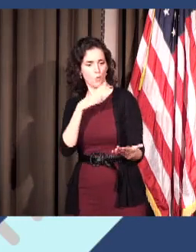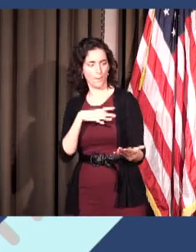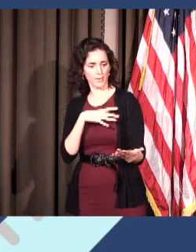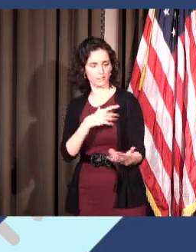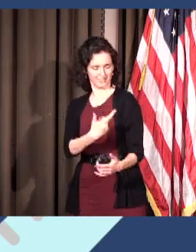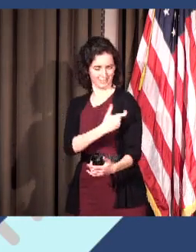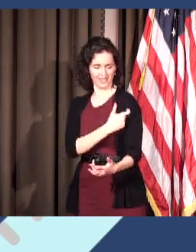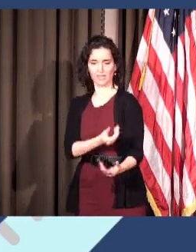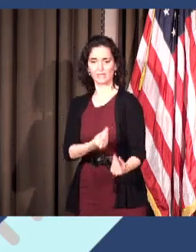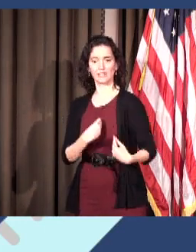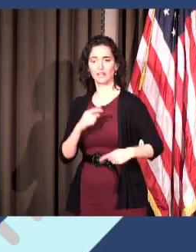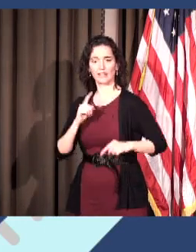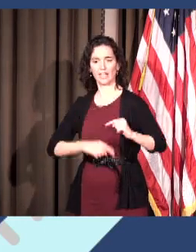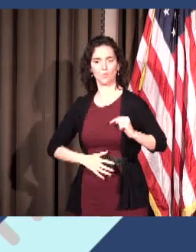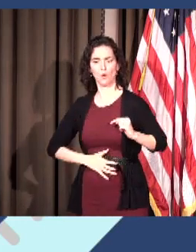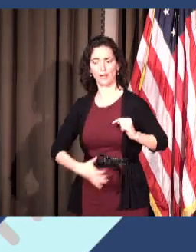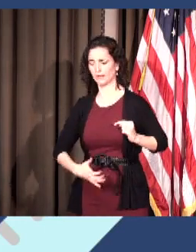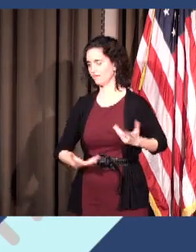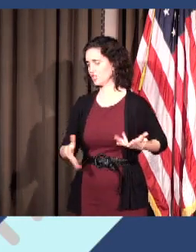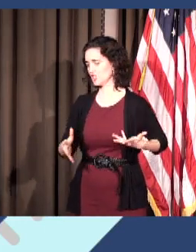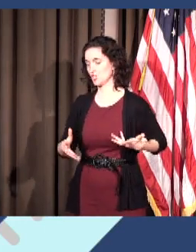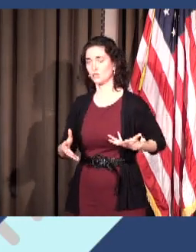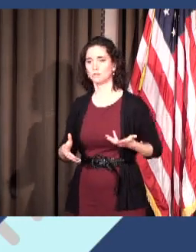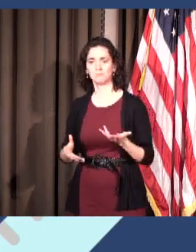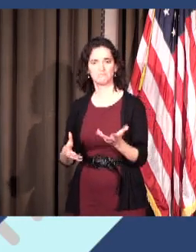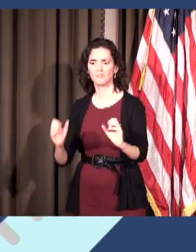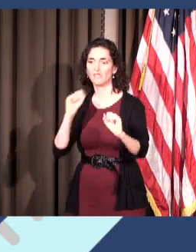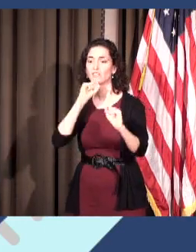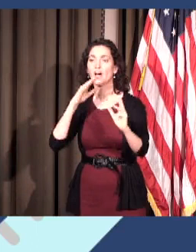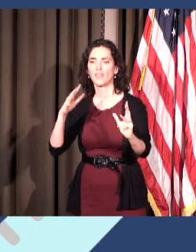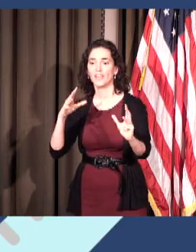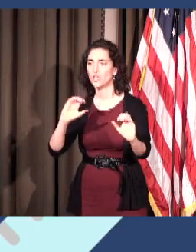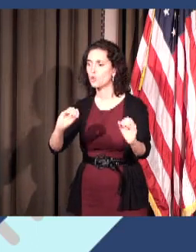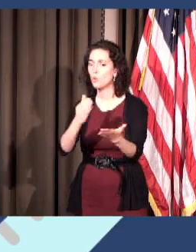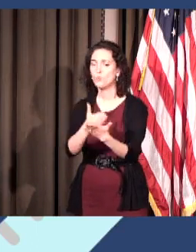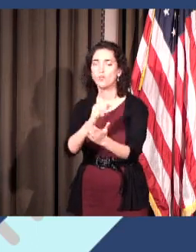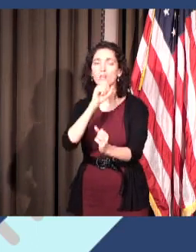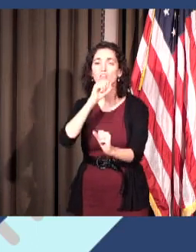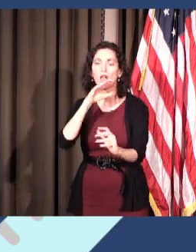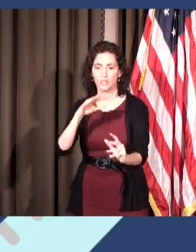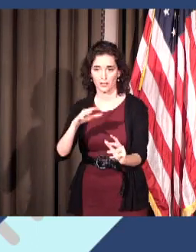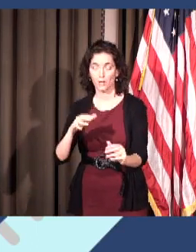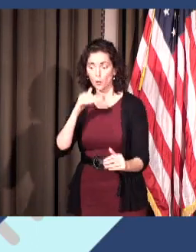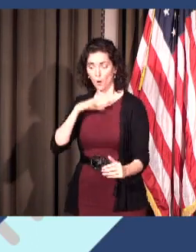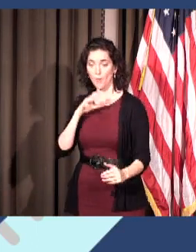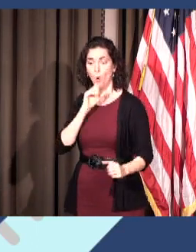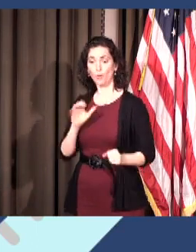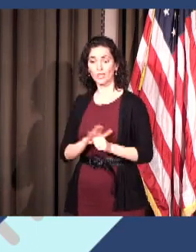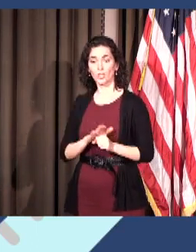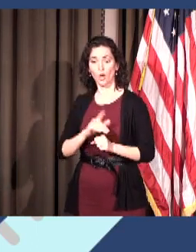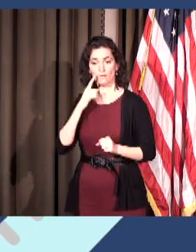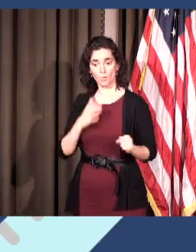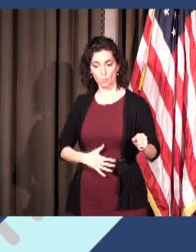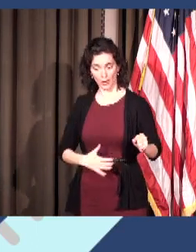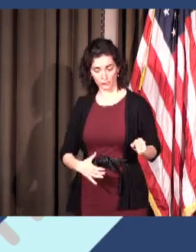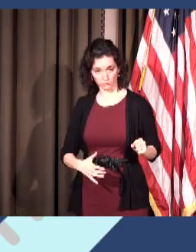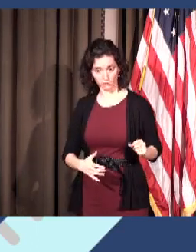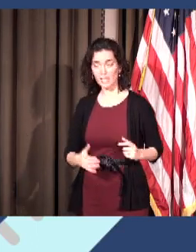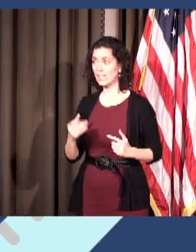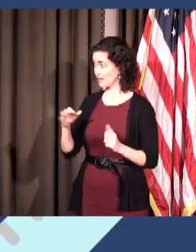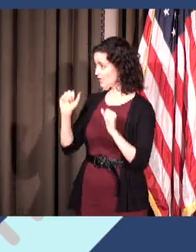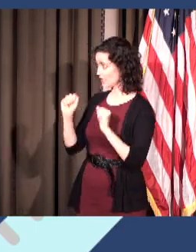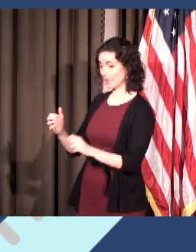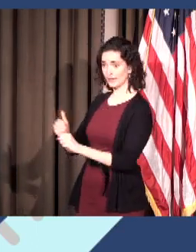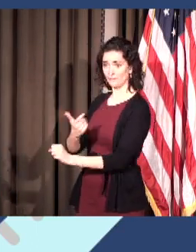evidence that these vaccines do anything to impair a woman's fertility. Women of childbearing age, if they are eligible to